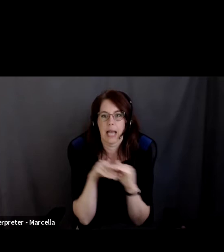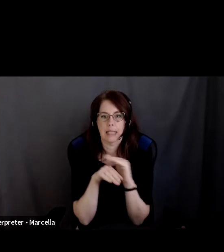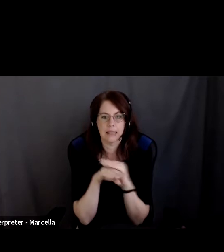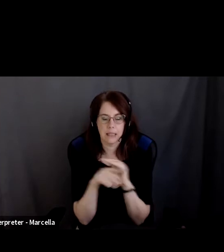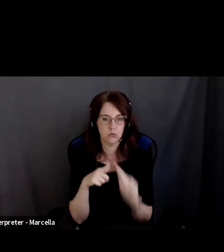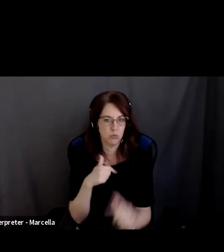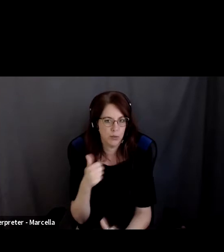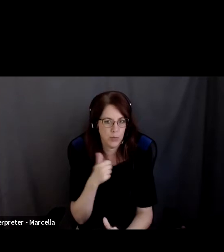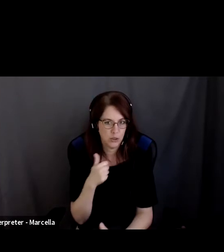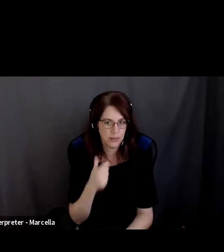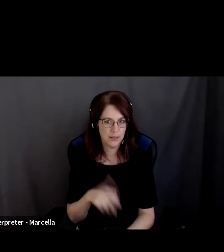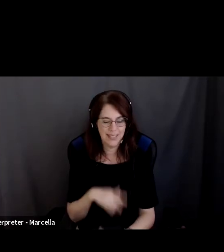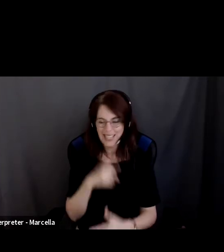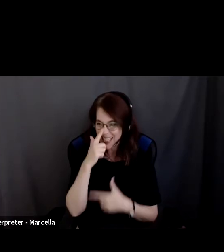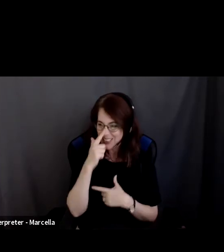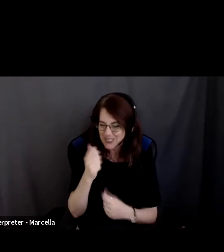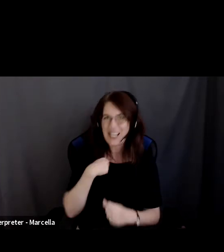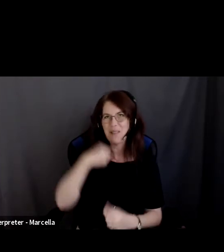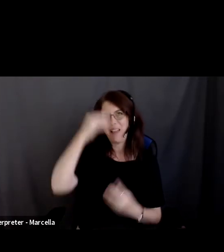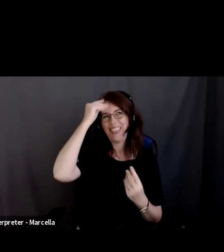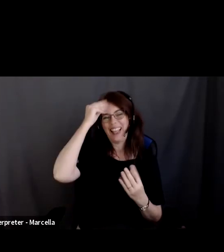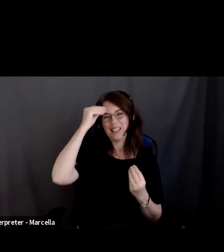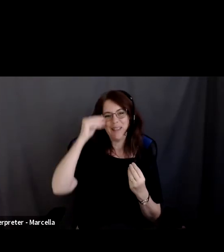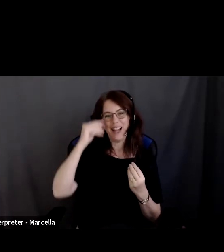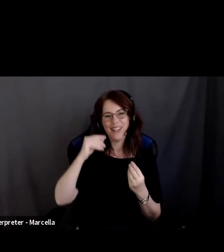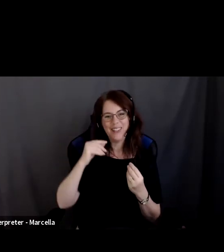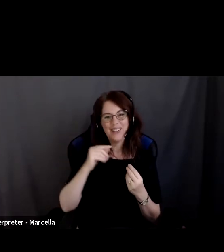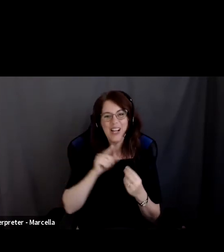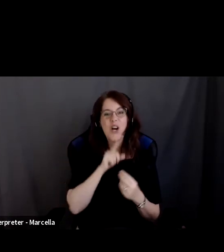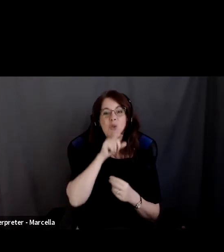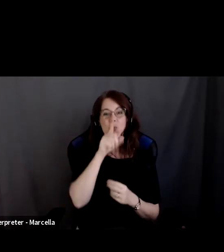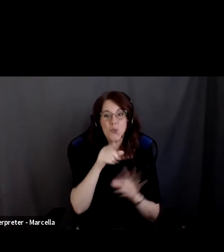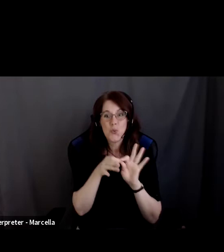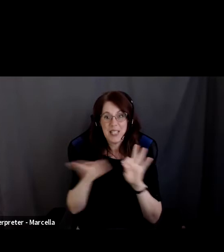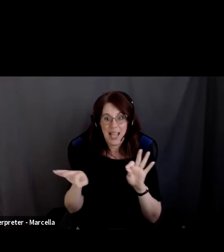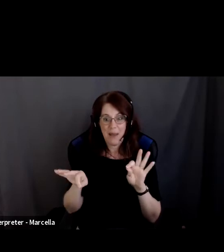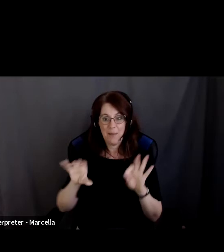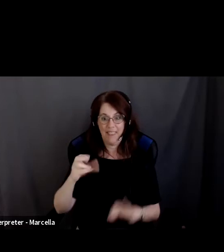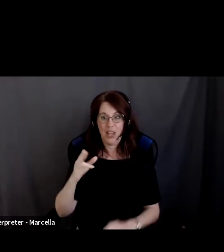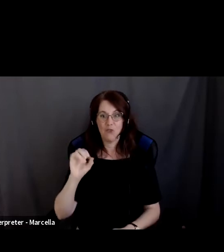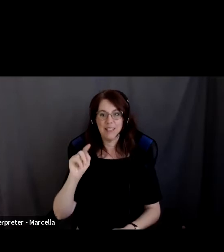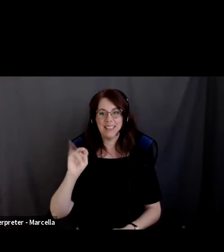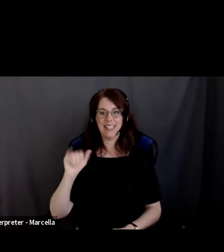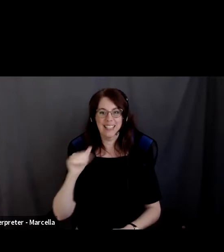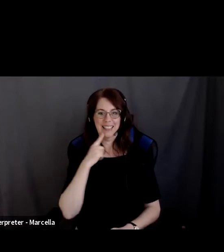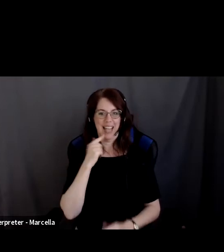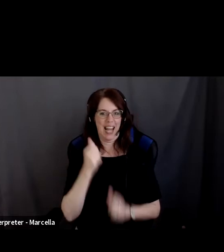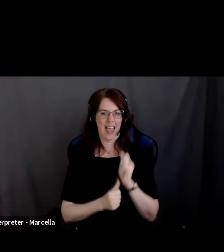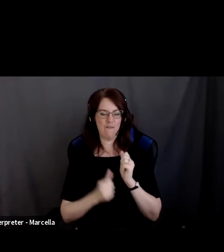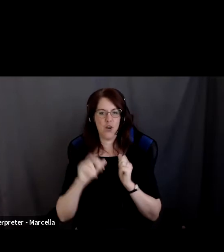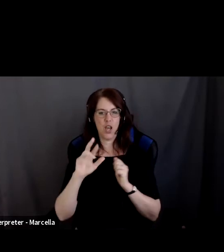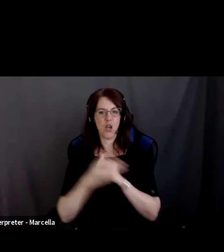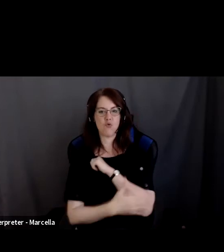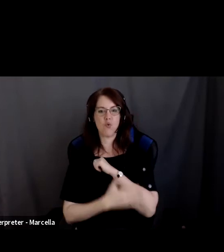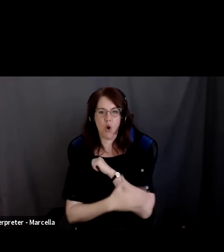And it's interesting, I'm thinking about the true statement that Christina said of every rural community